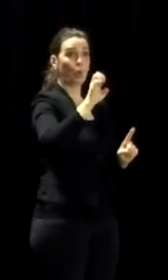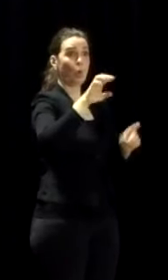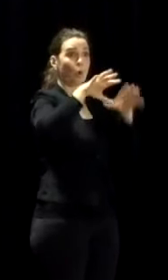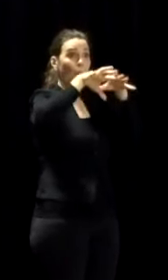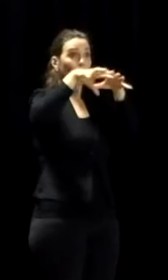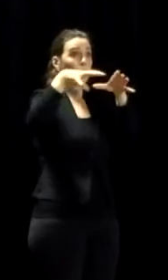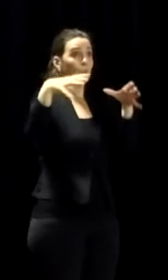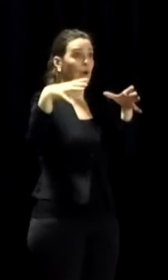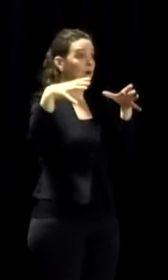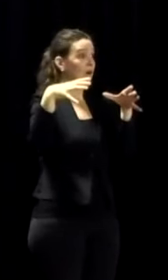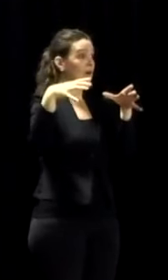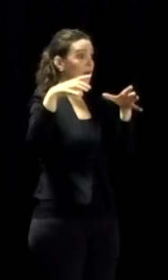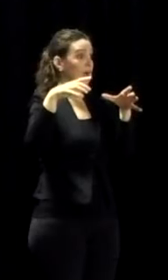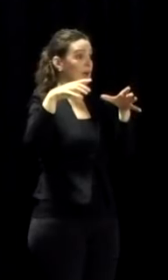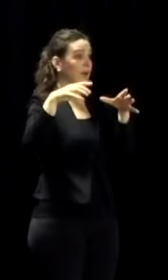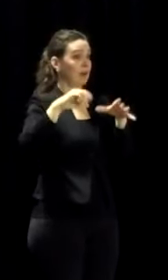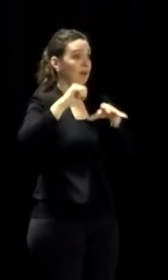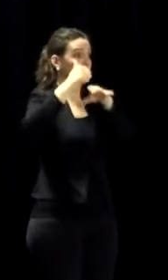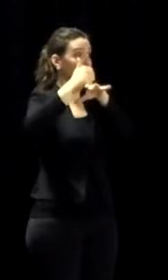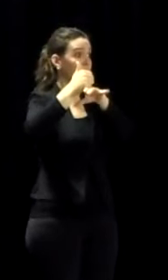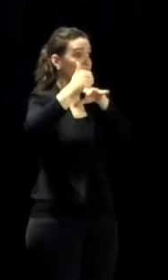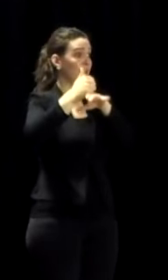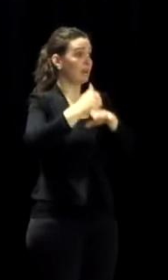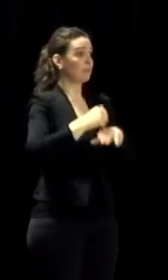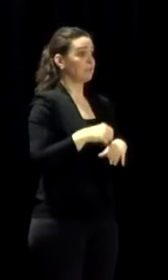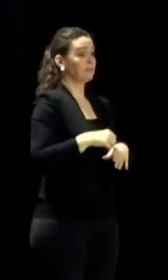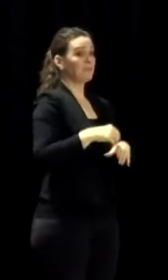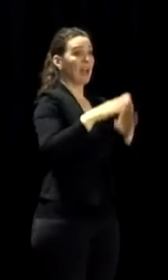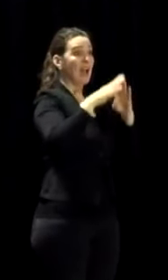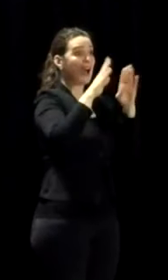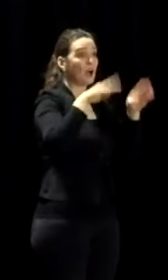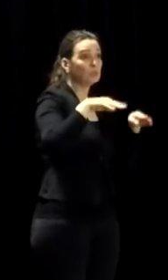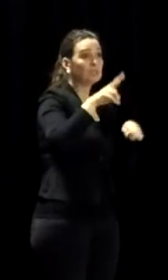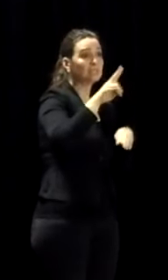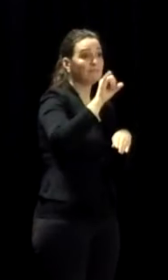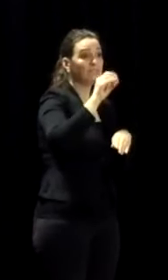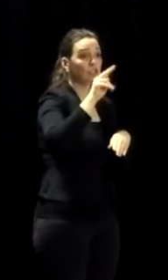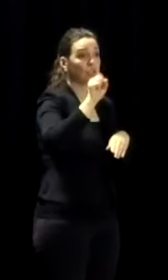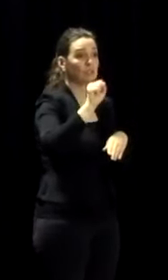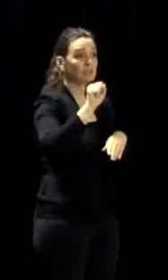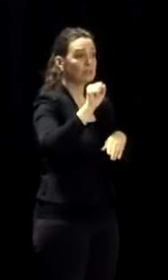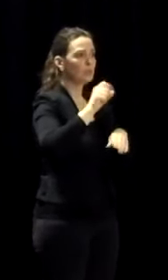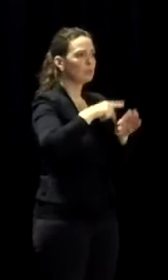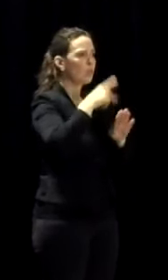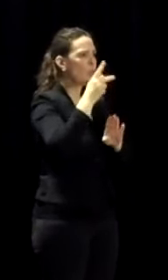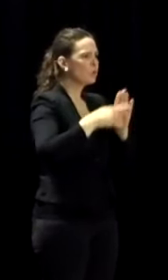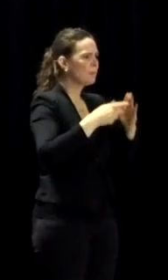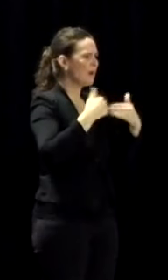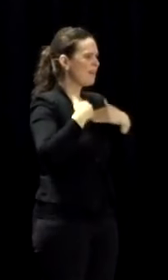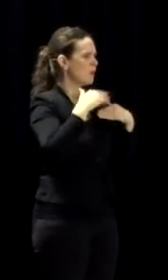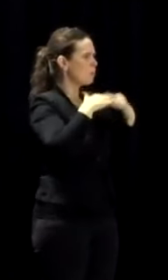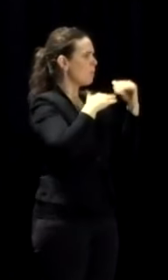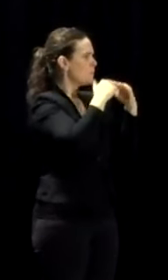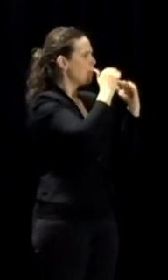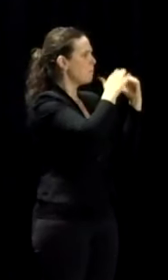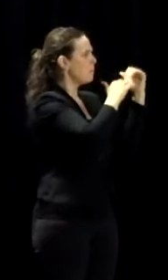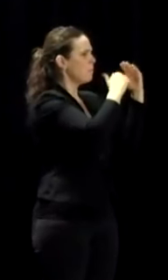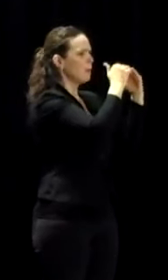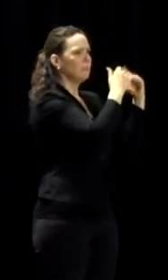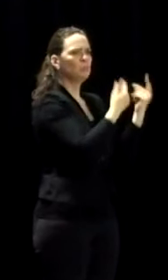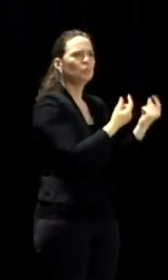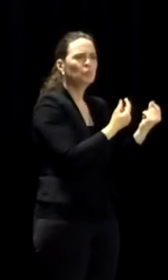Visions project on East Genesee Street that I wonder if it's going to have to stop midway. My understanding is affordable housing